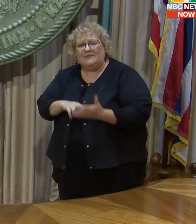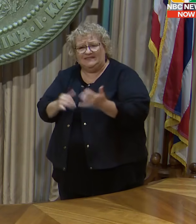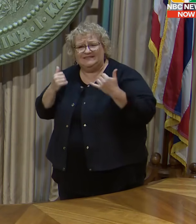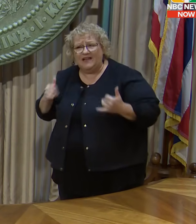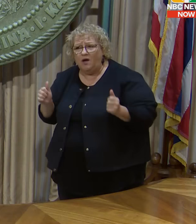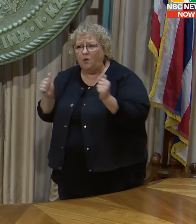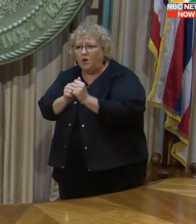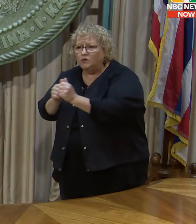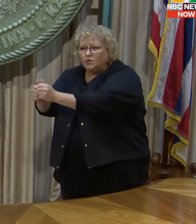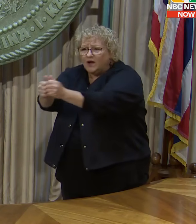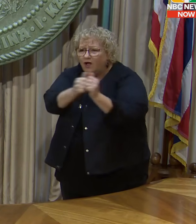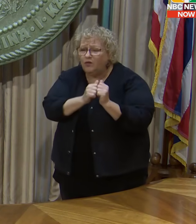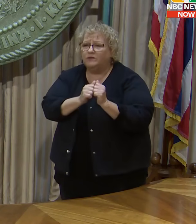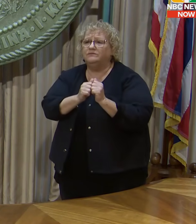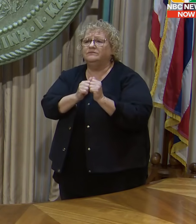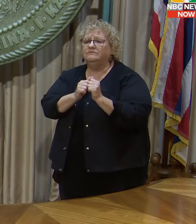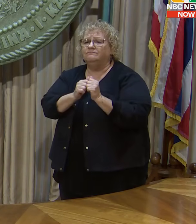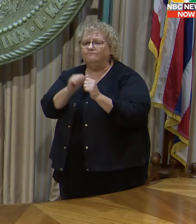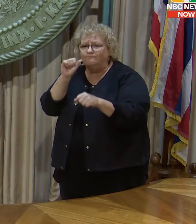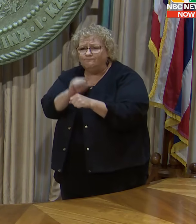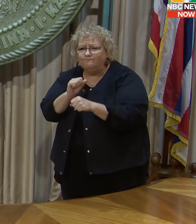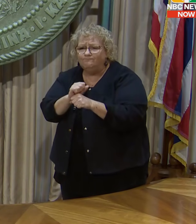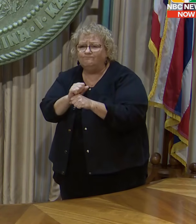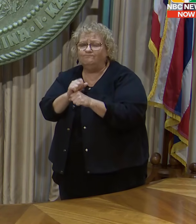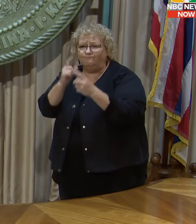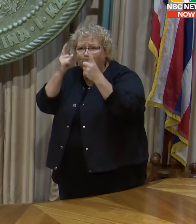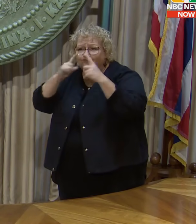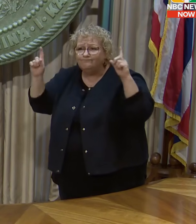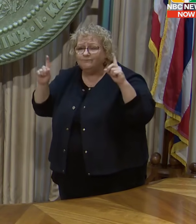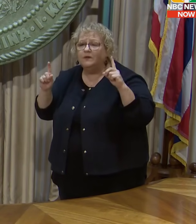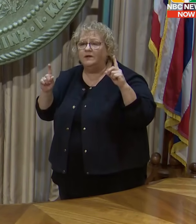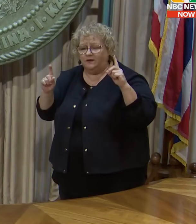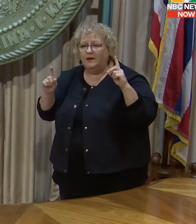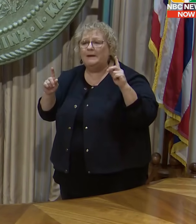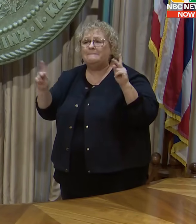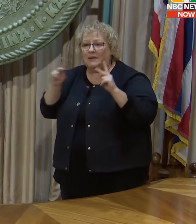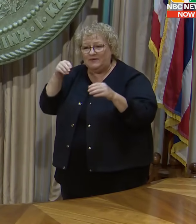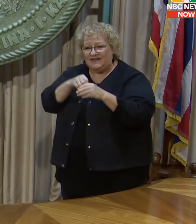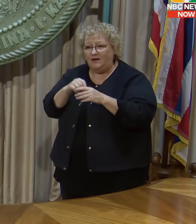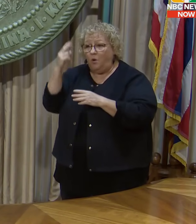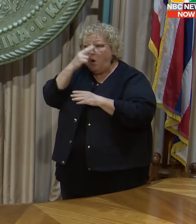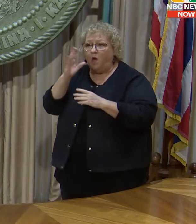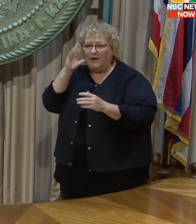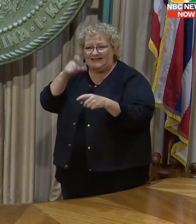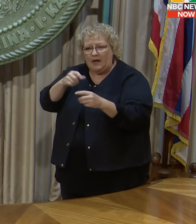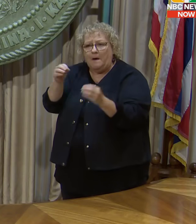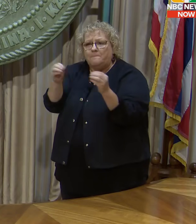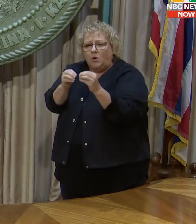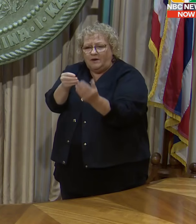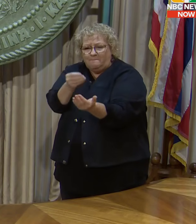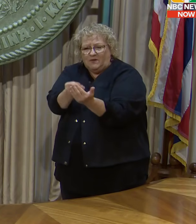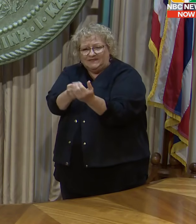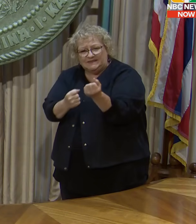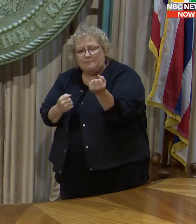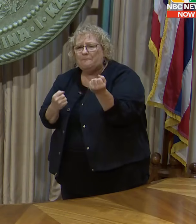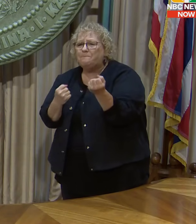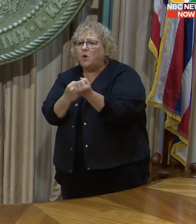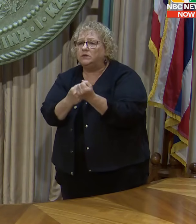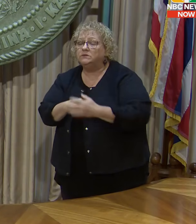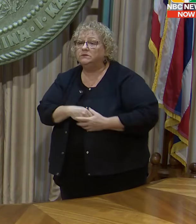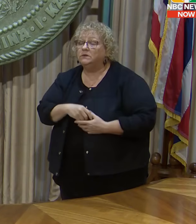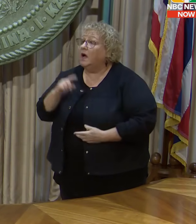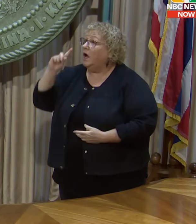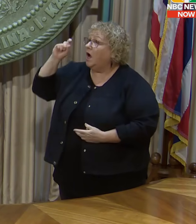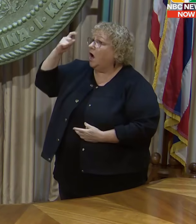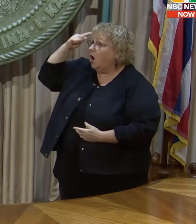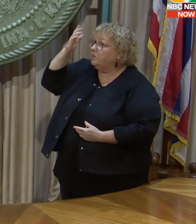work efficiently, and to recognize that people across the state are going to need more financial assistance and a government and a society